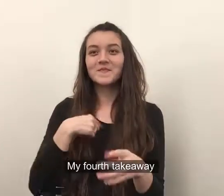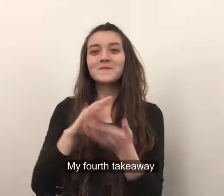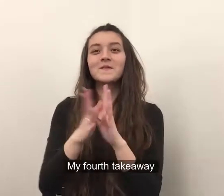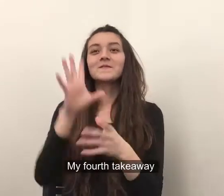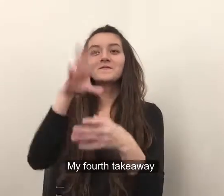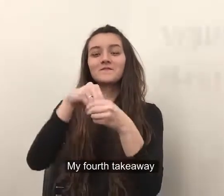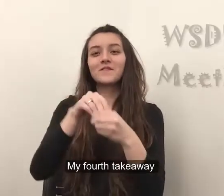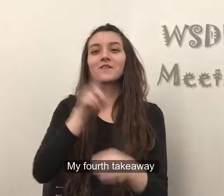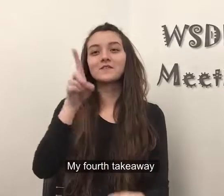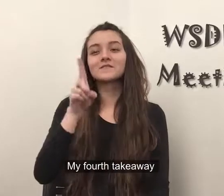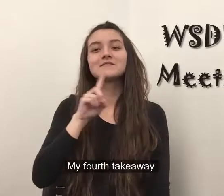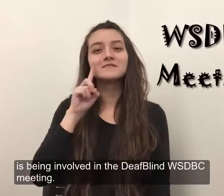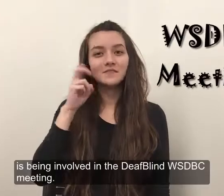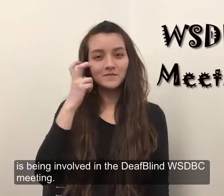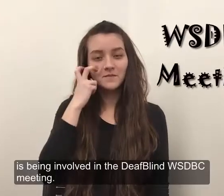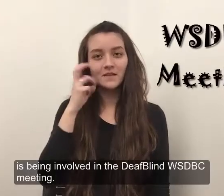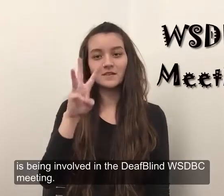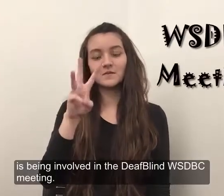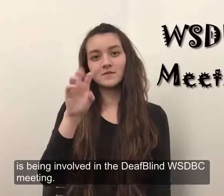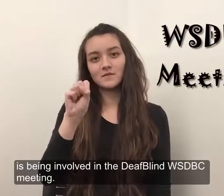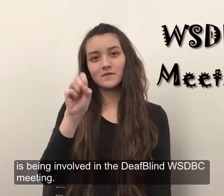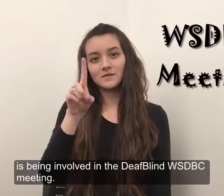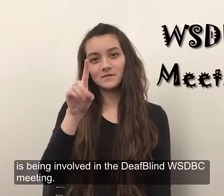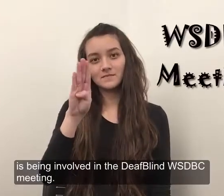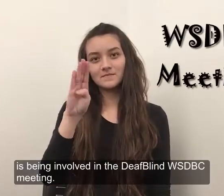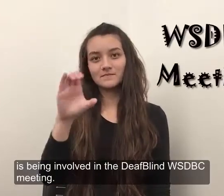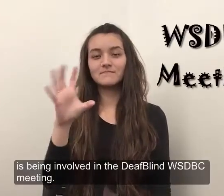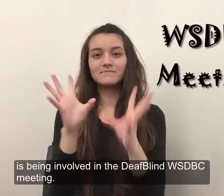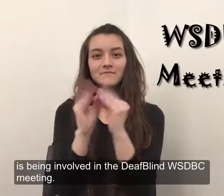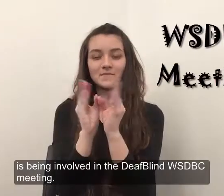My fourth takeaway is being involved in the DeafBlind WSDBC meeting.